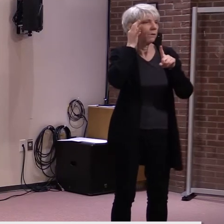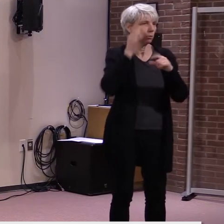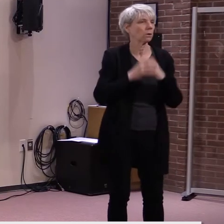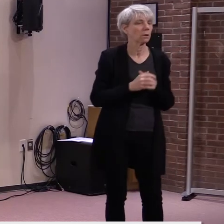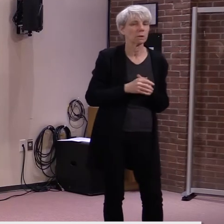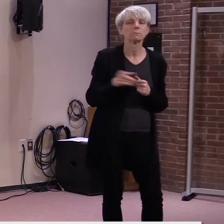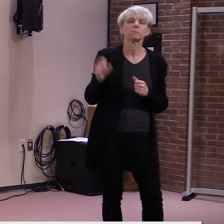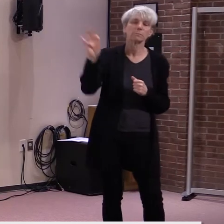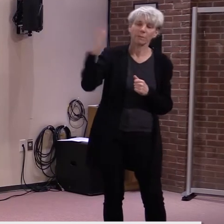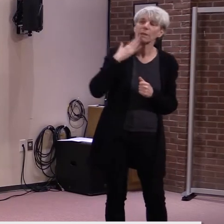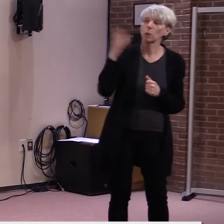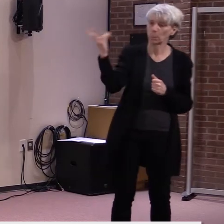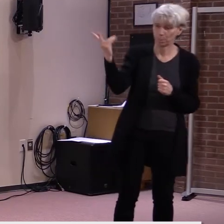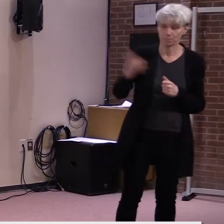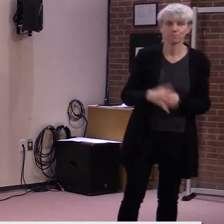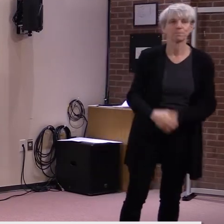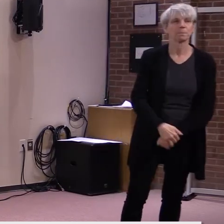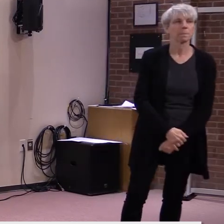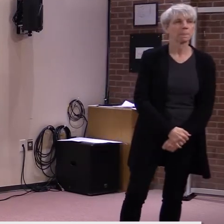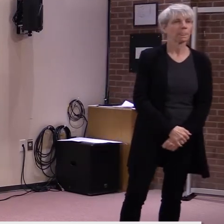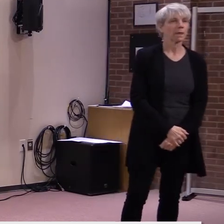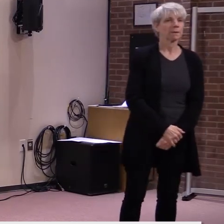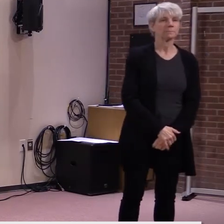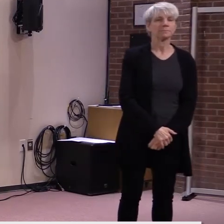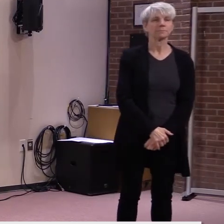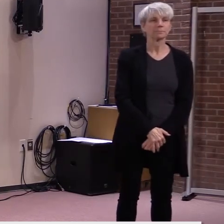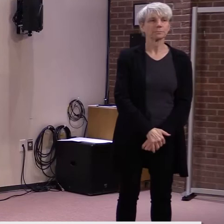All right, thank you both. Thanks. Devin Bates,